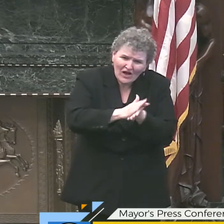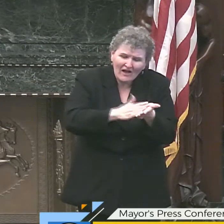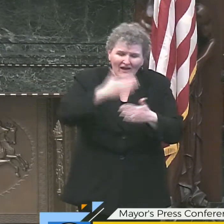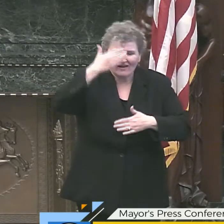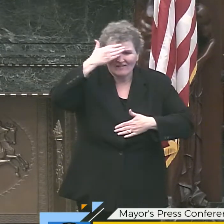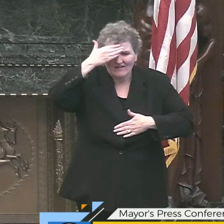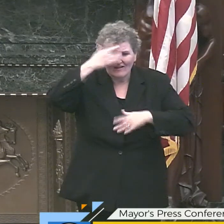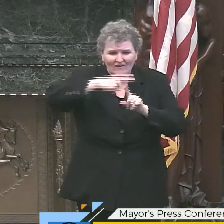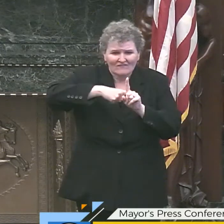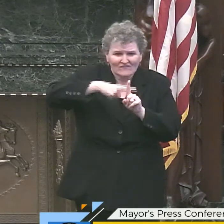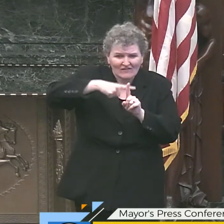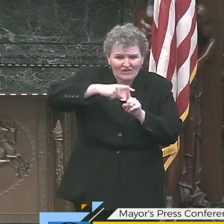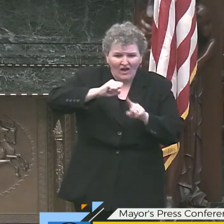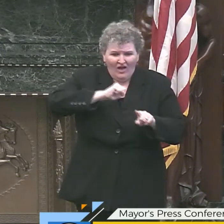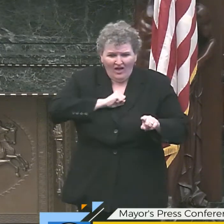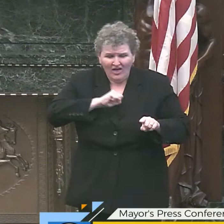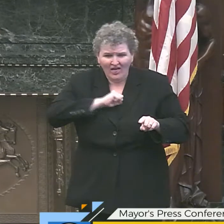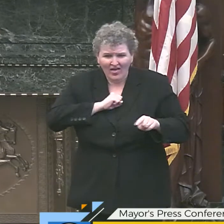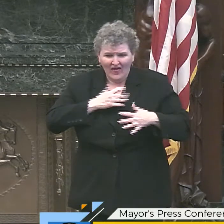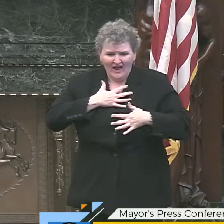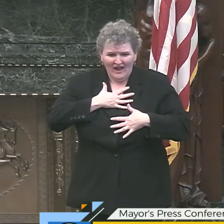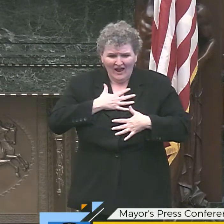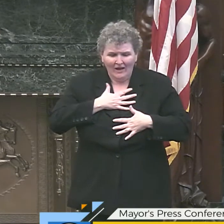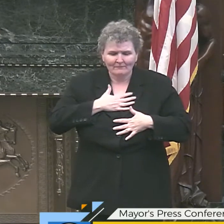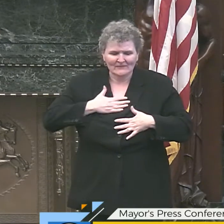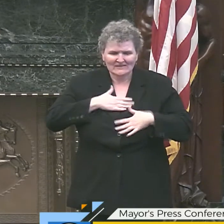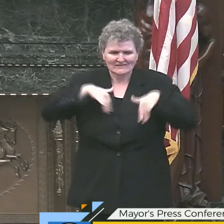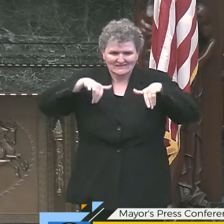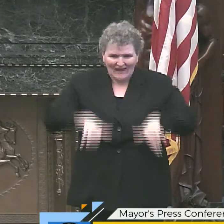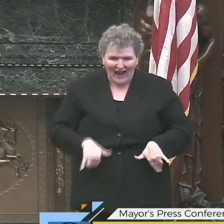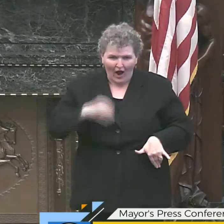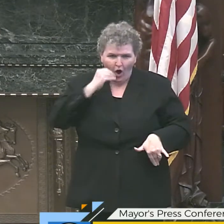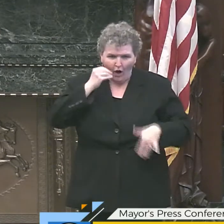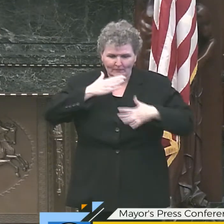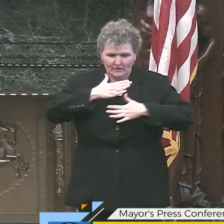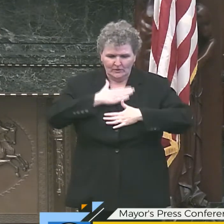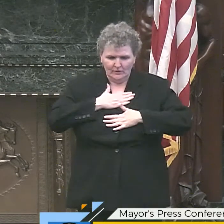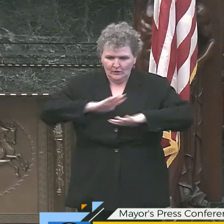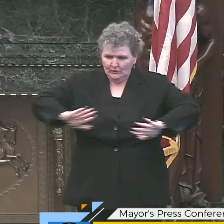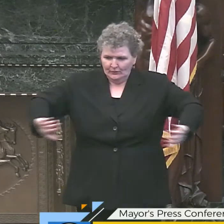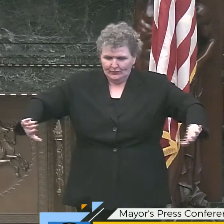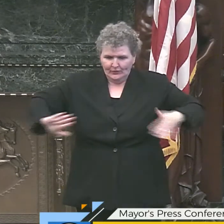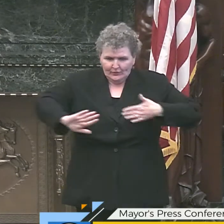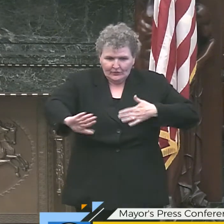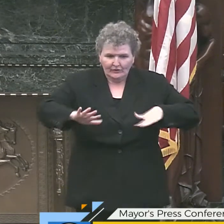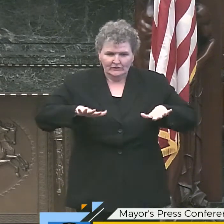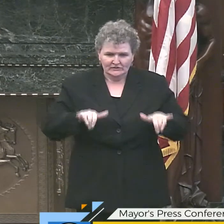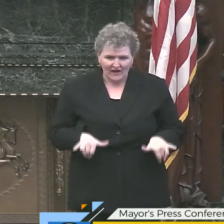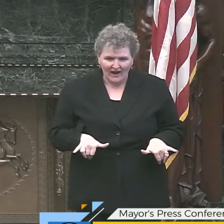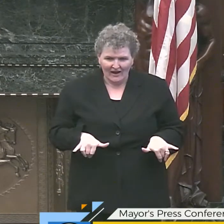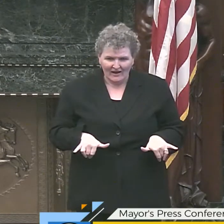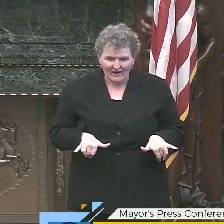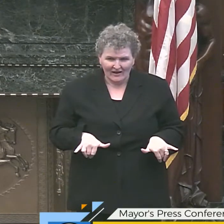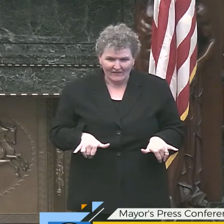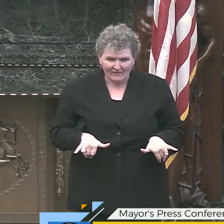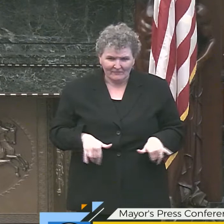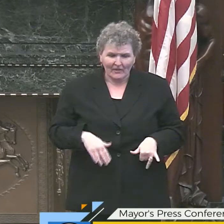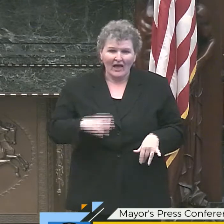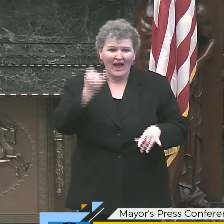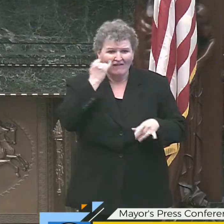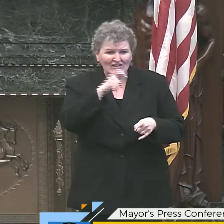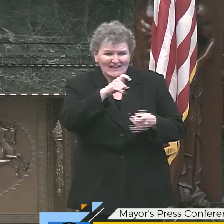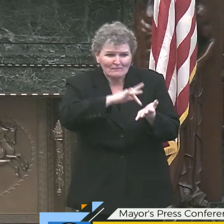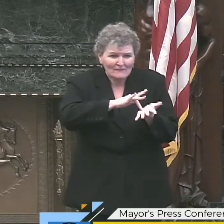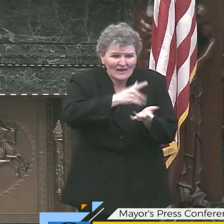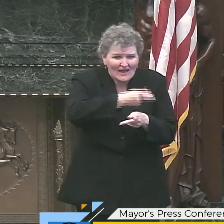other people. And the symptoms to look out for you or anyone else who has this illness that says that a person needs medical care is